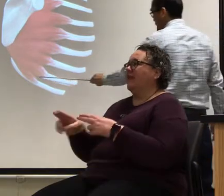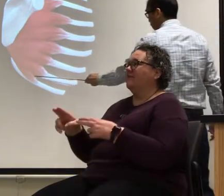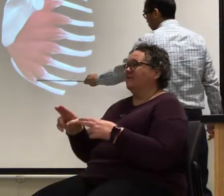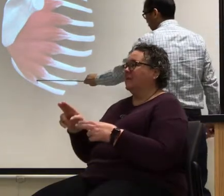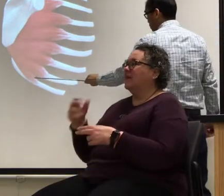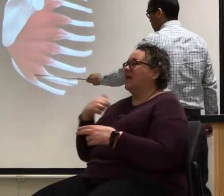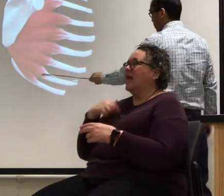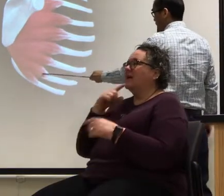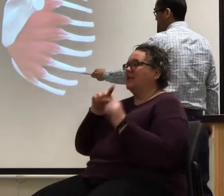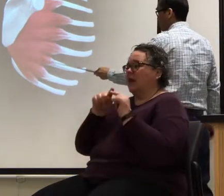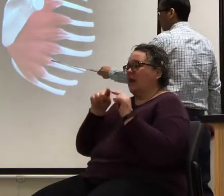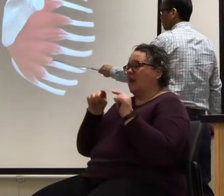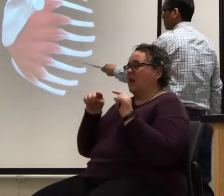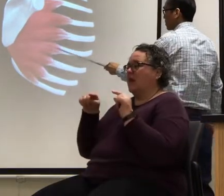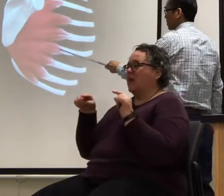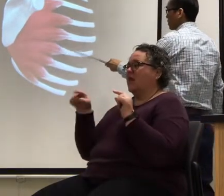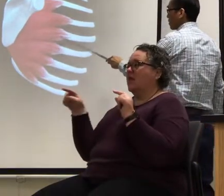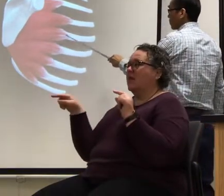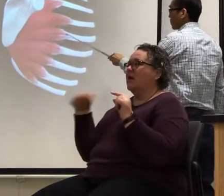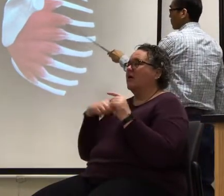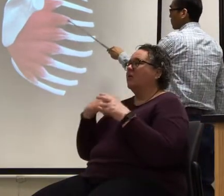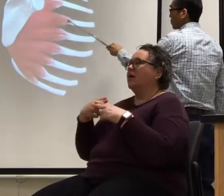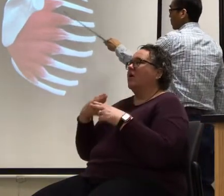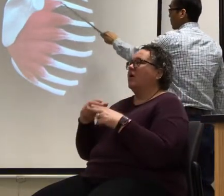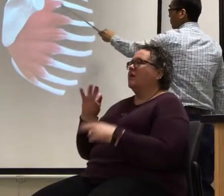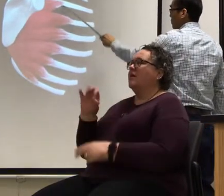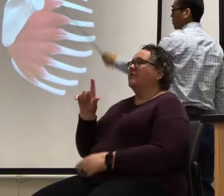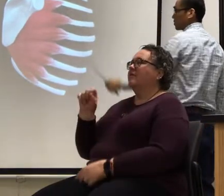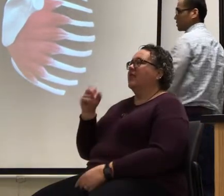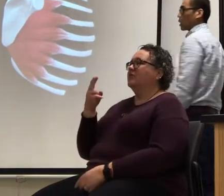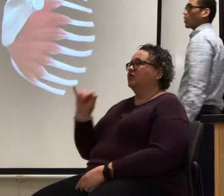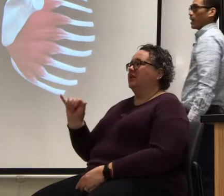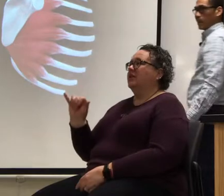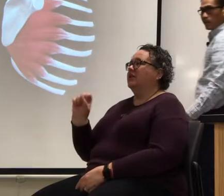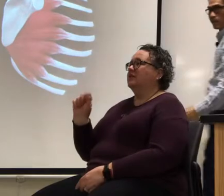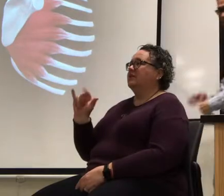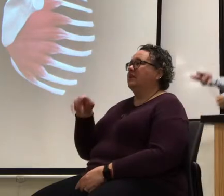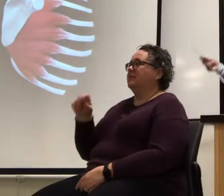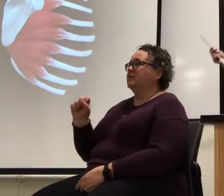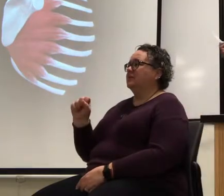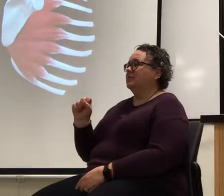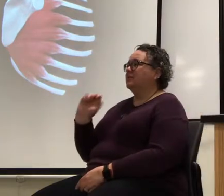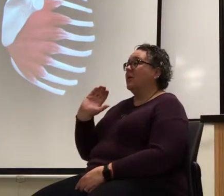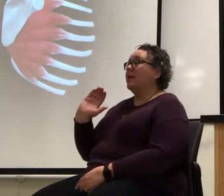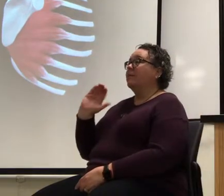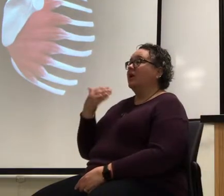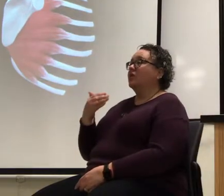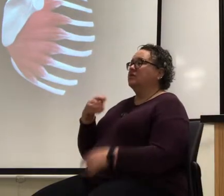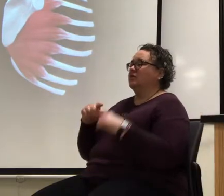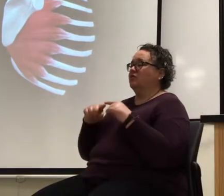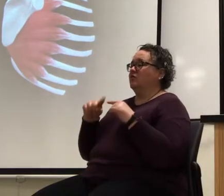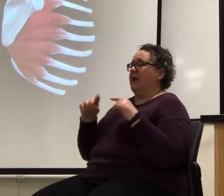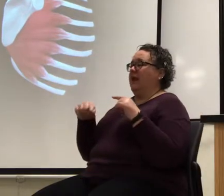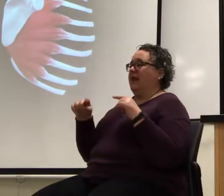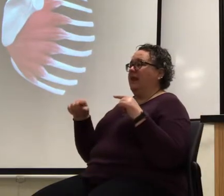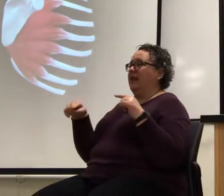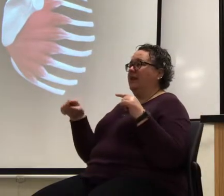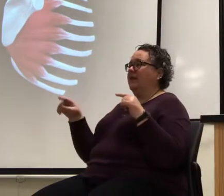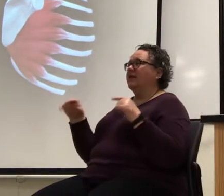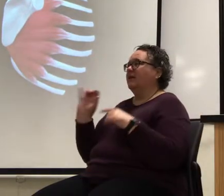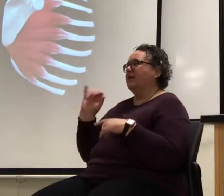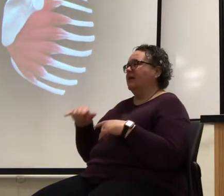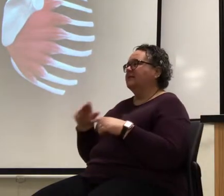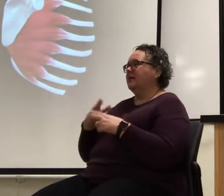little, they call them fleshy slips. It would appear serrated. So named for its appearance.